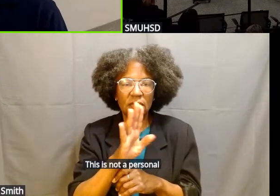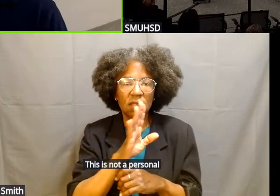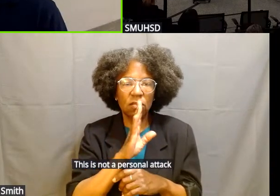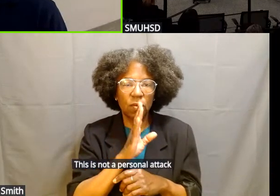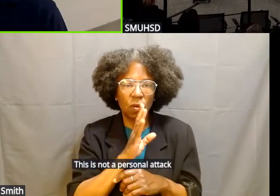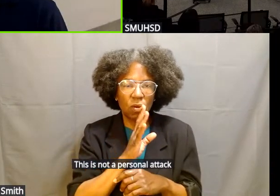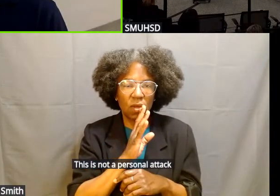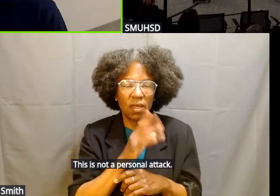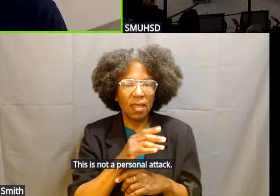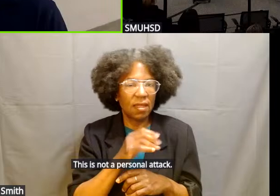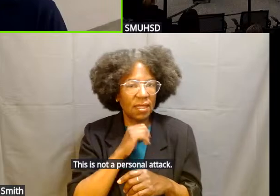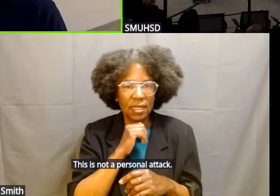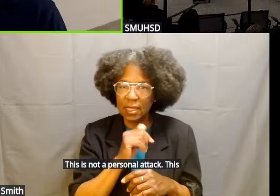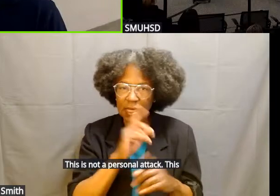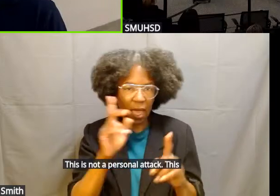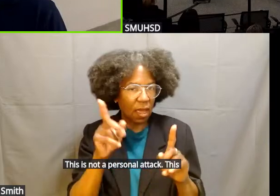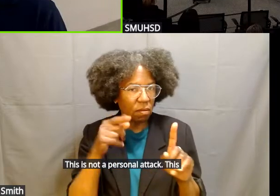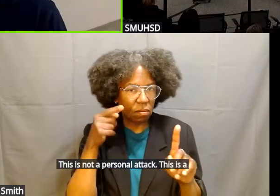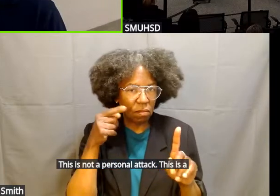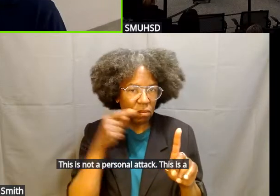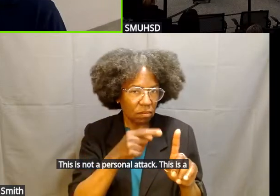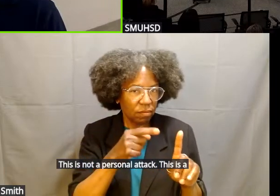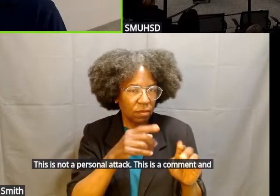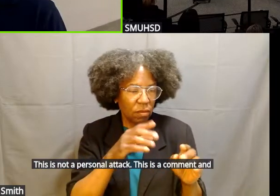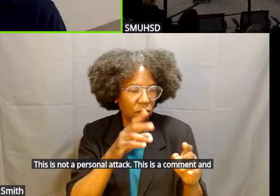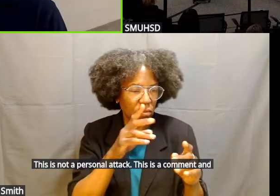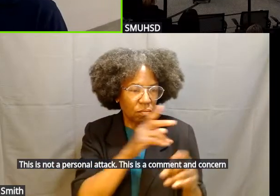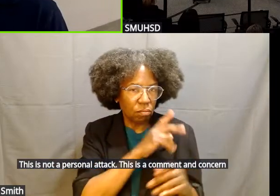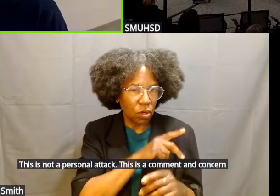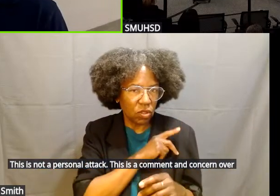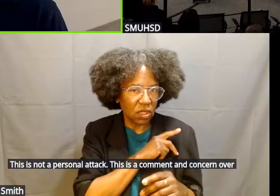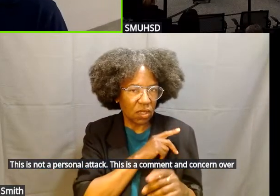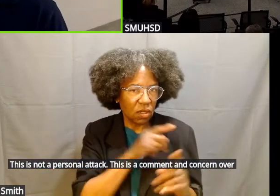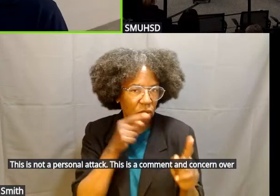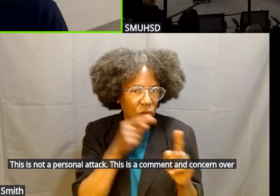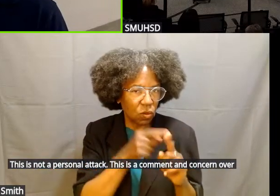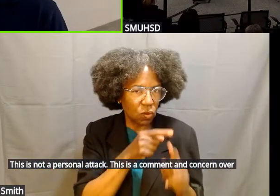is a comment and concern over